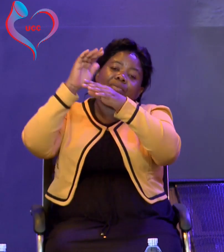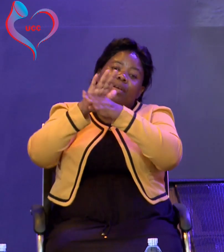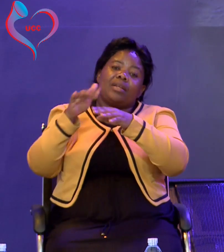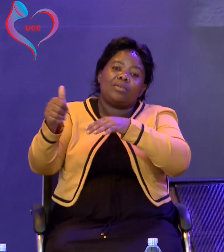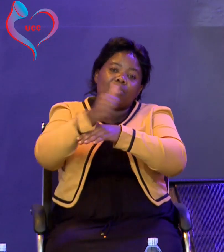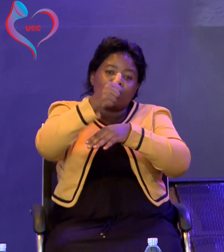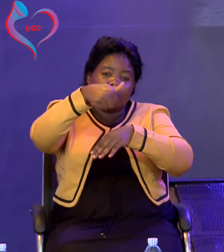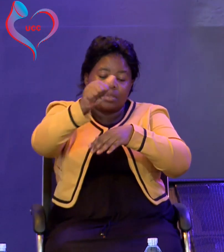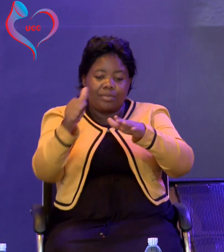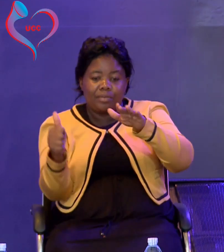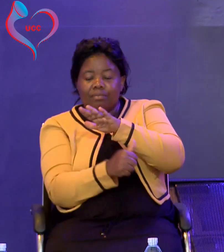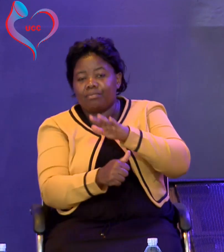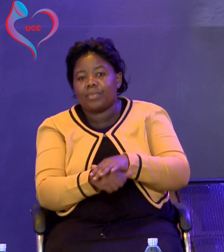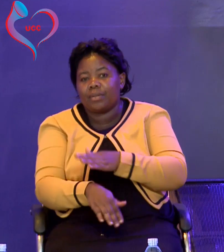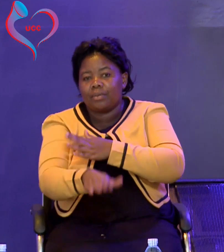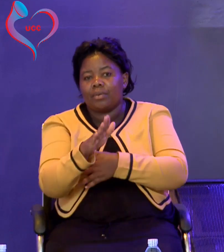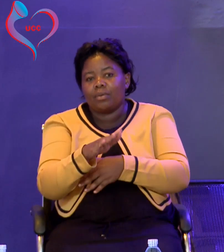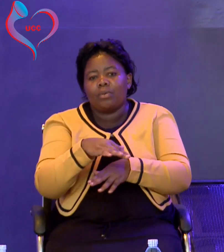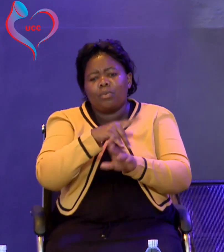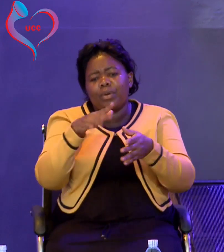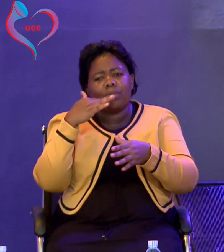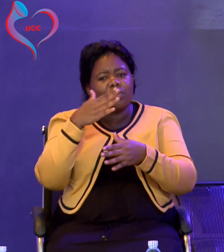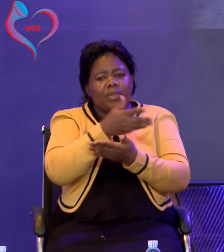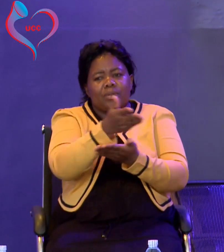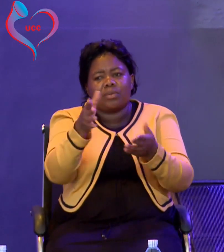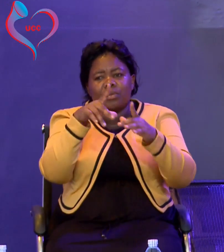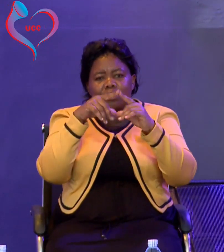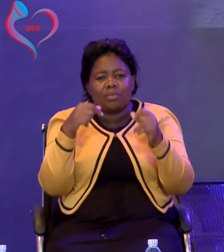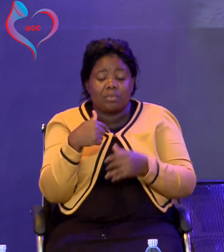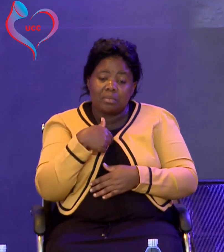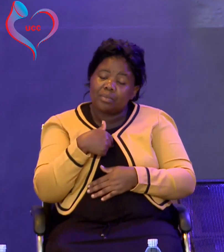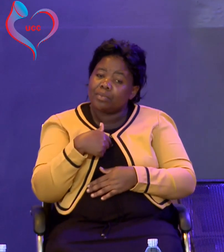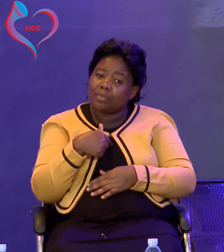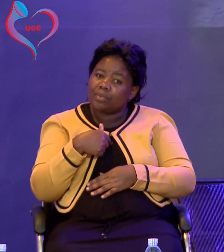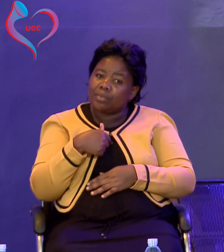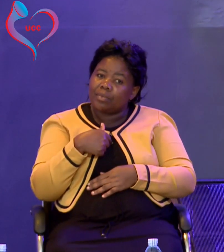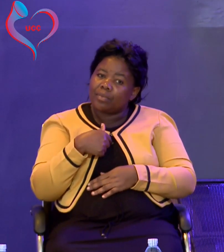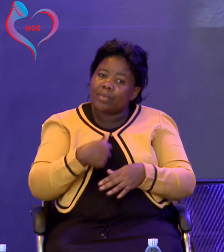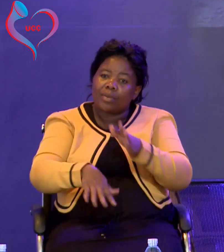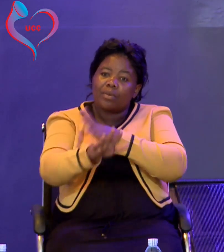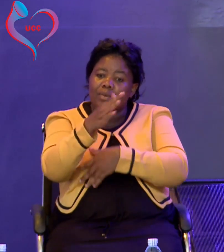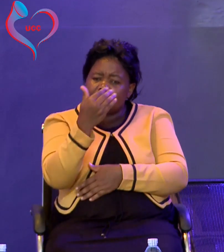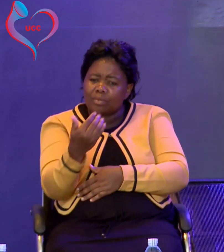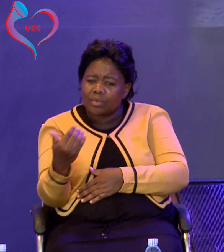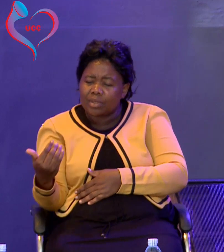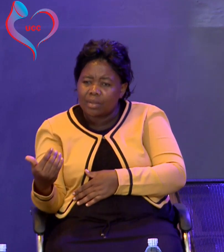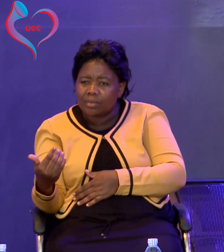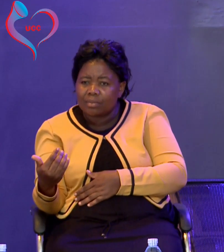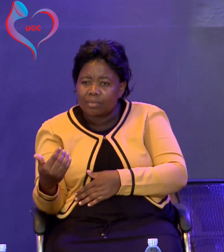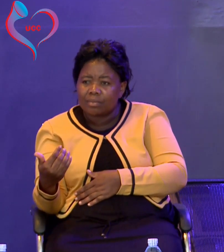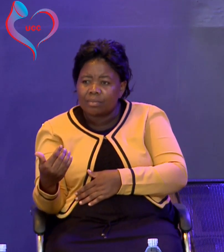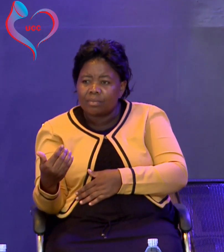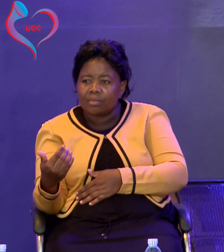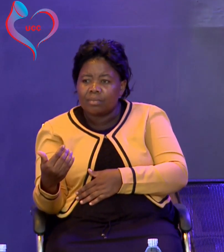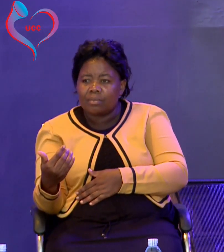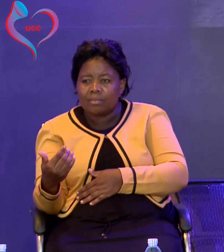high position and also you take yours. Ewe fenda tu biogera. We all say such. Kama nzengo mwana wa Katonda. Me as a child of God.